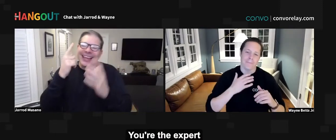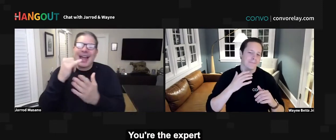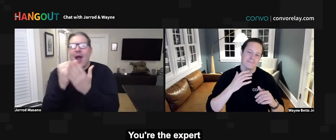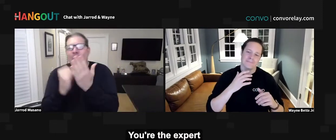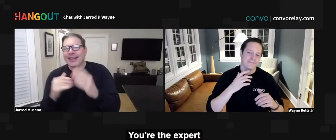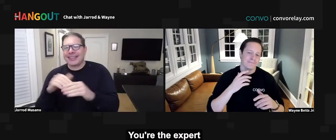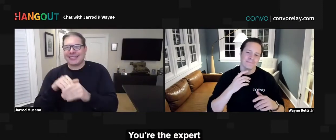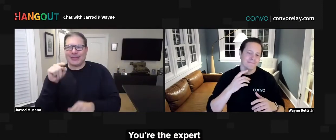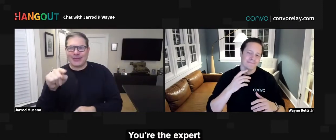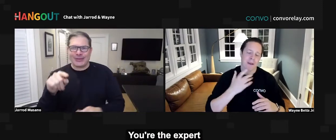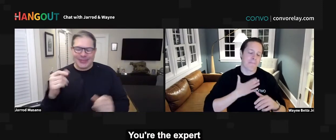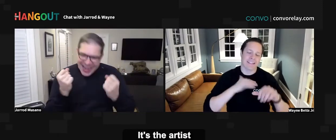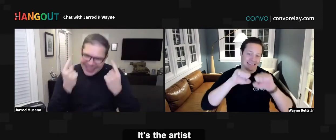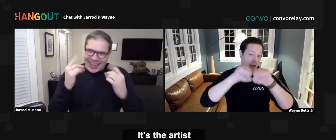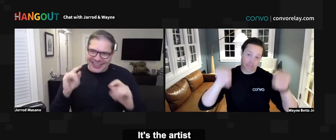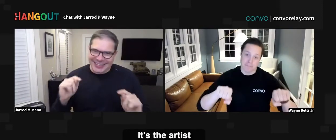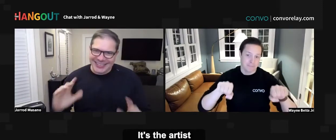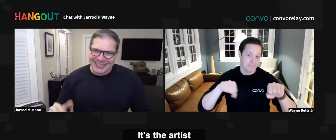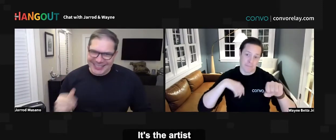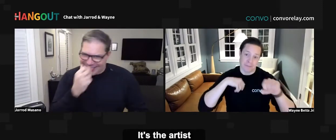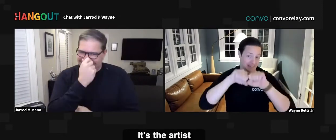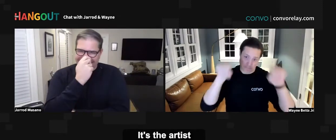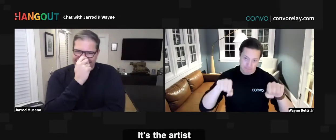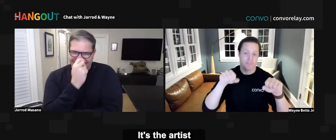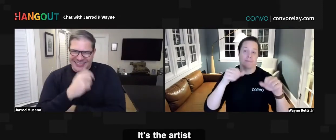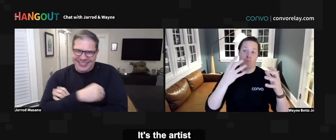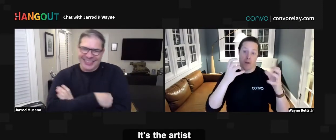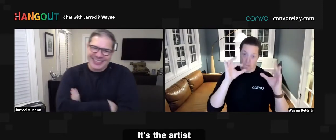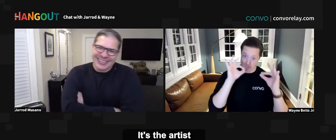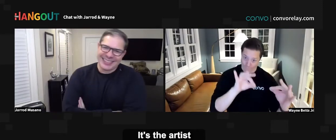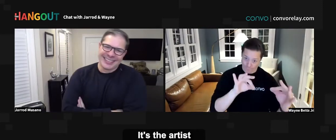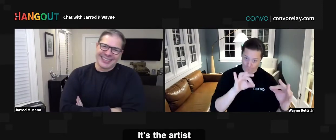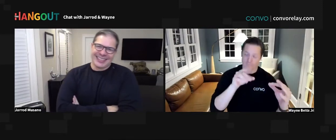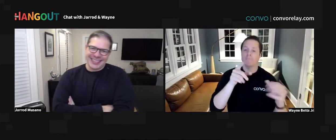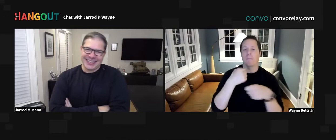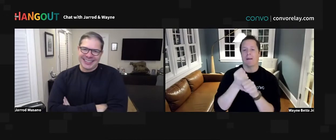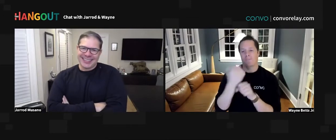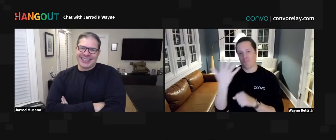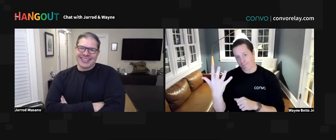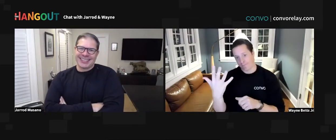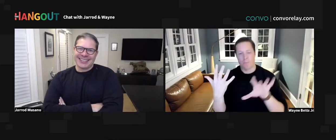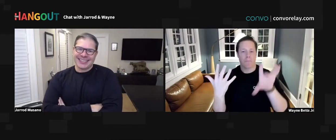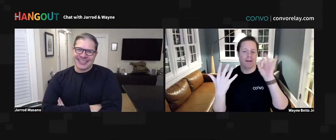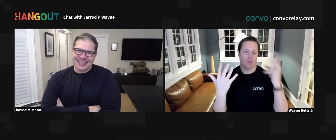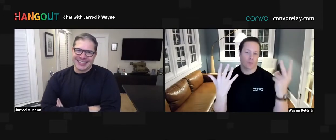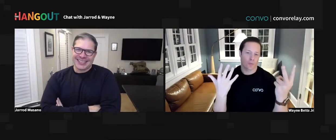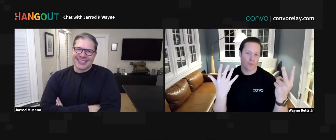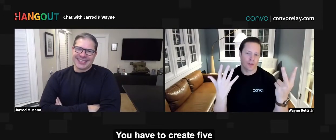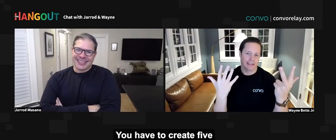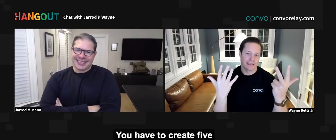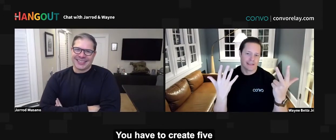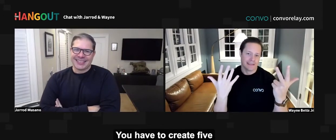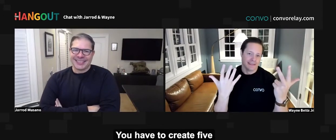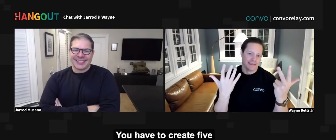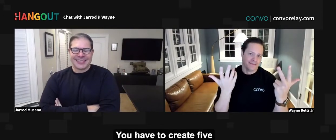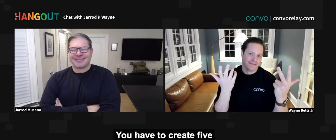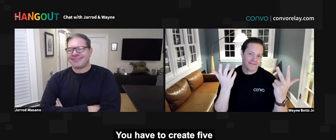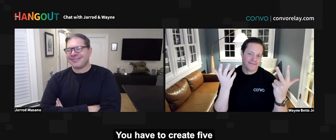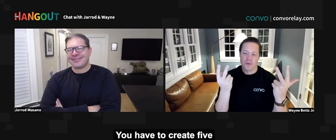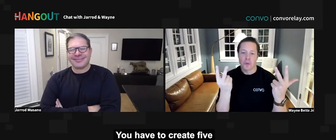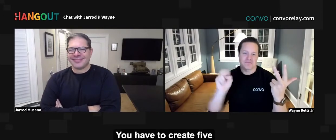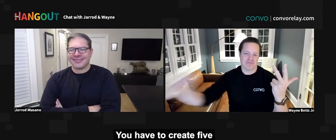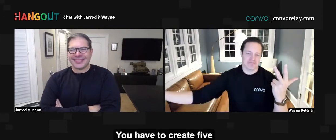the expert, Darren, but I get it. It's the artist in you. I get it. Listen, I've got a system. You have to